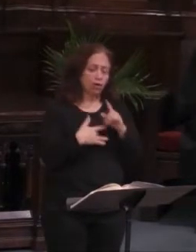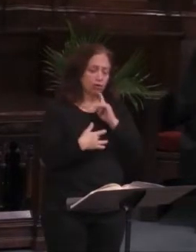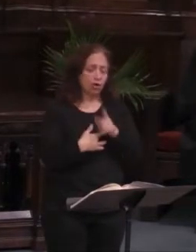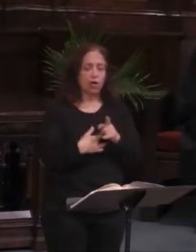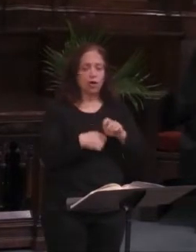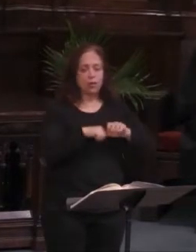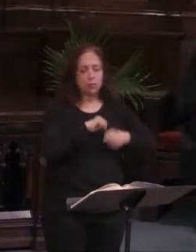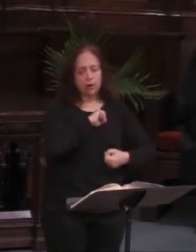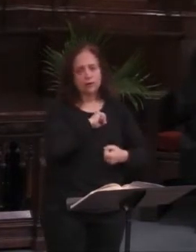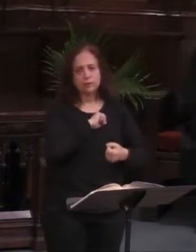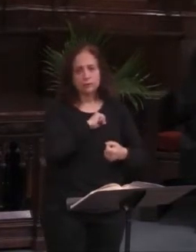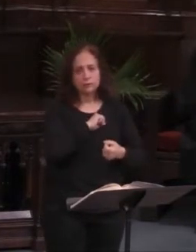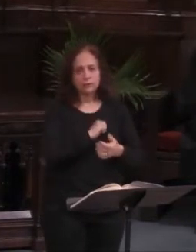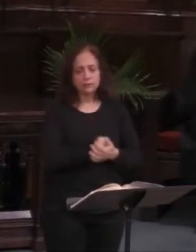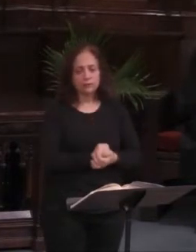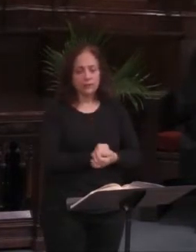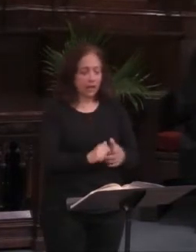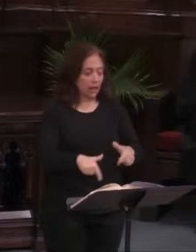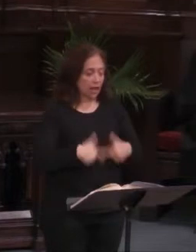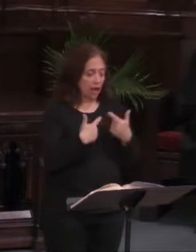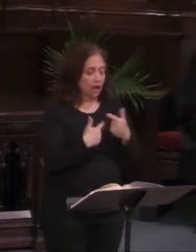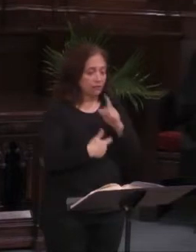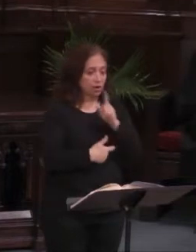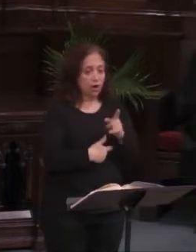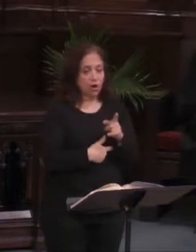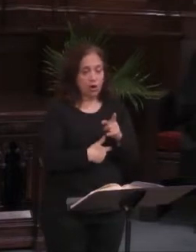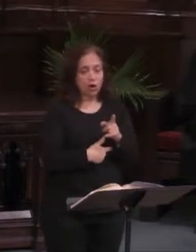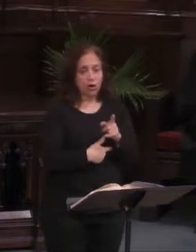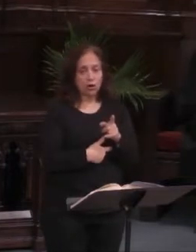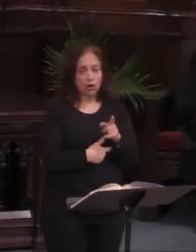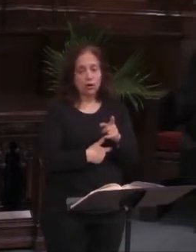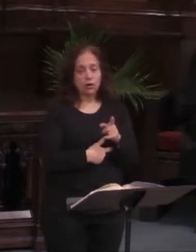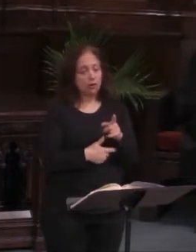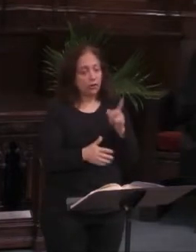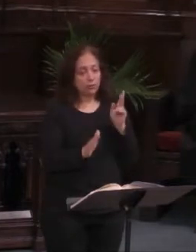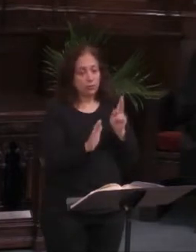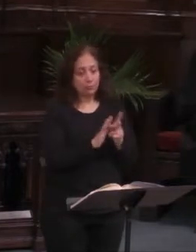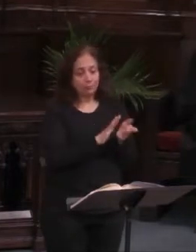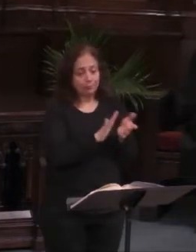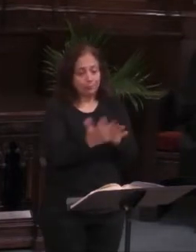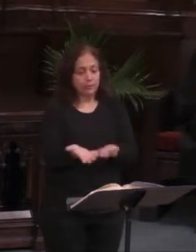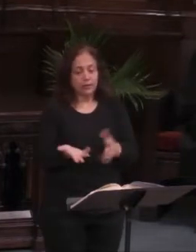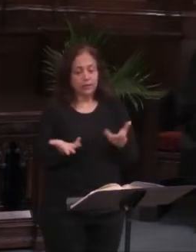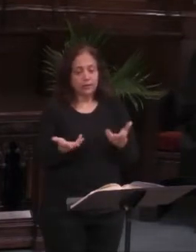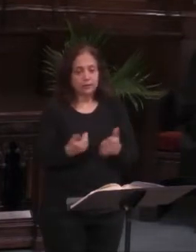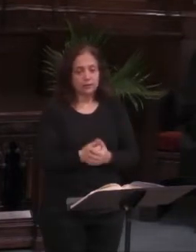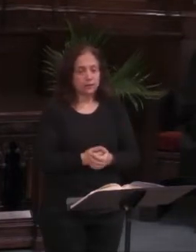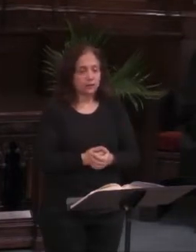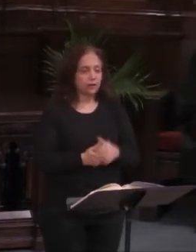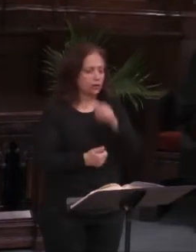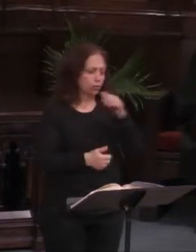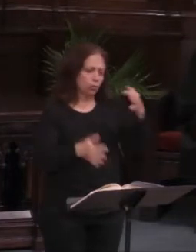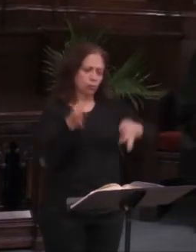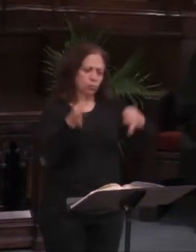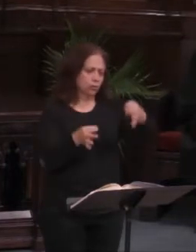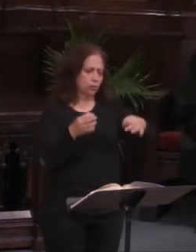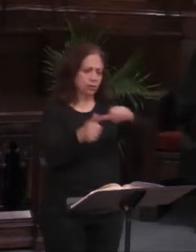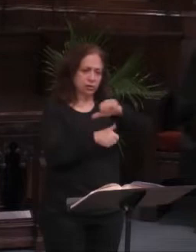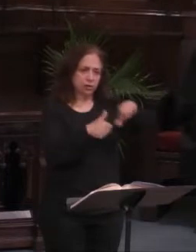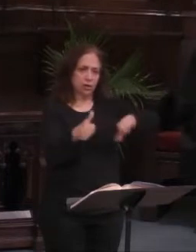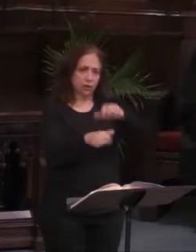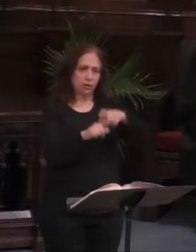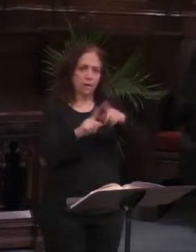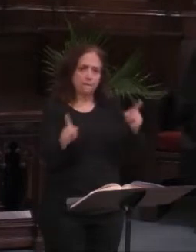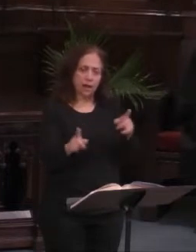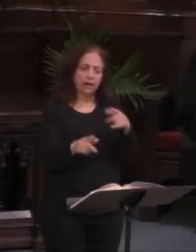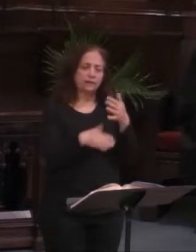indeed breaking. Lives are indeed being lanced. Let us not judge one another, but